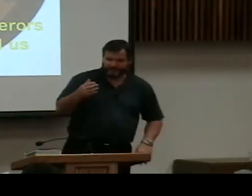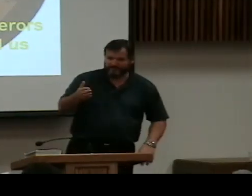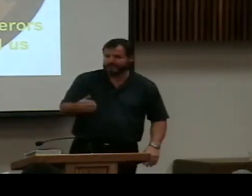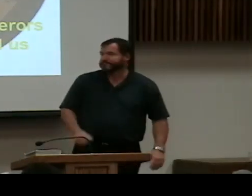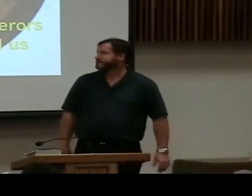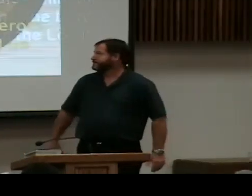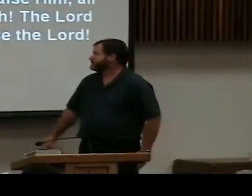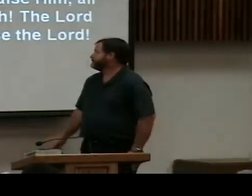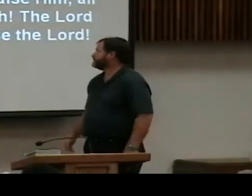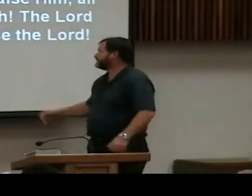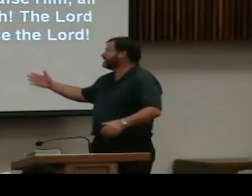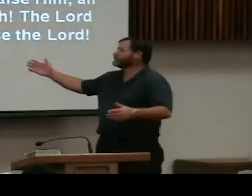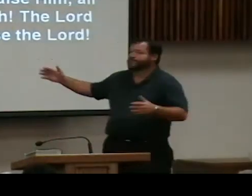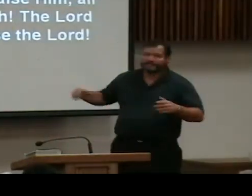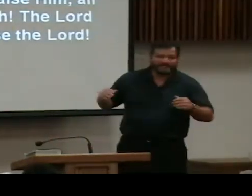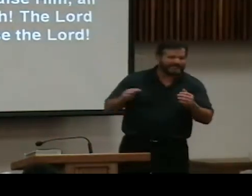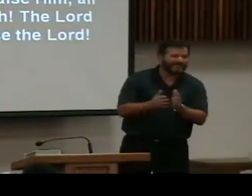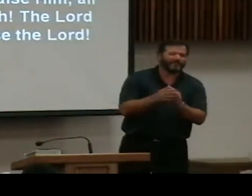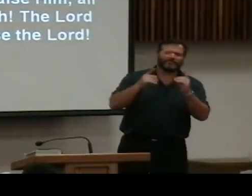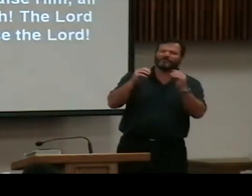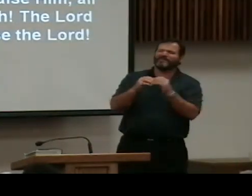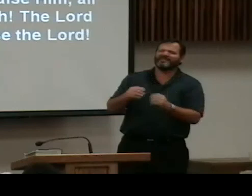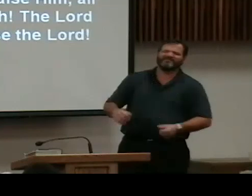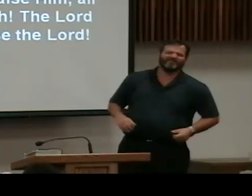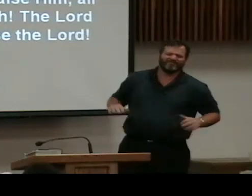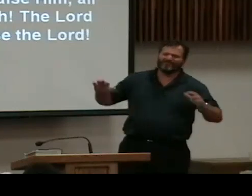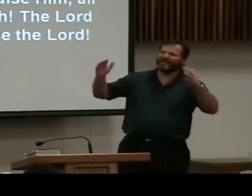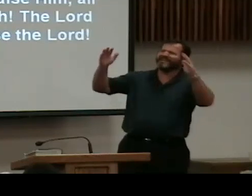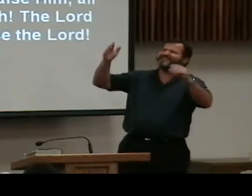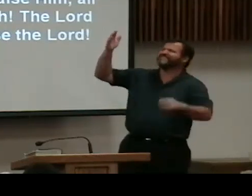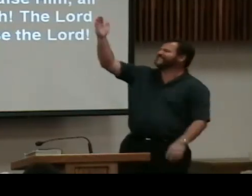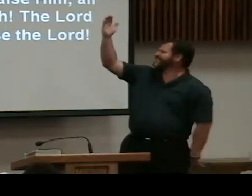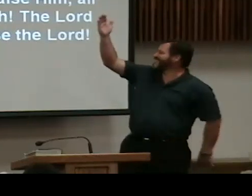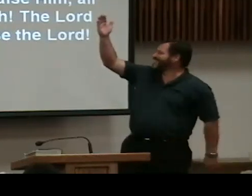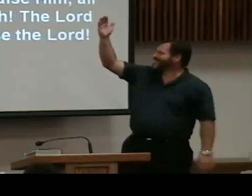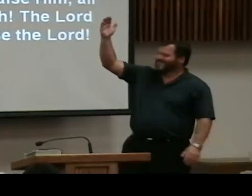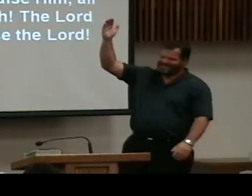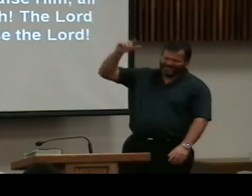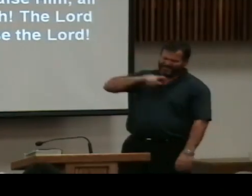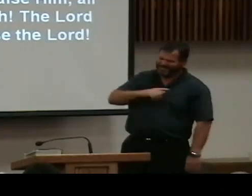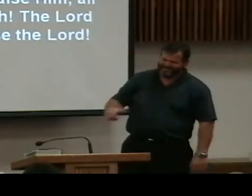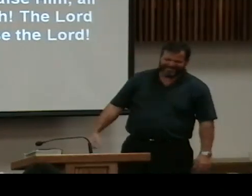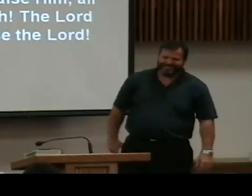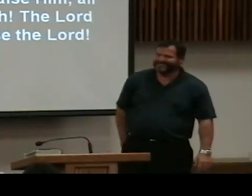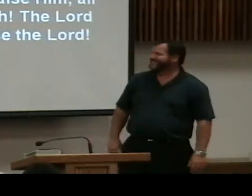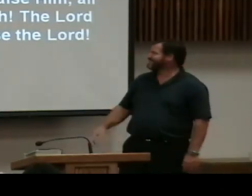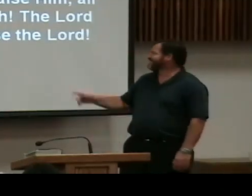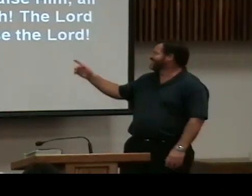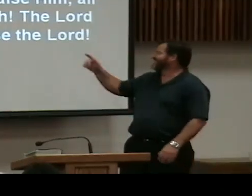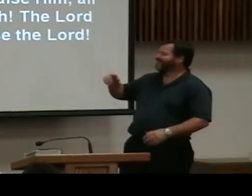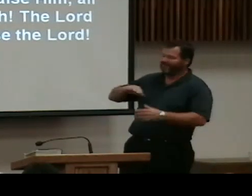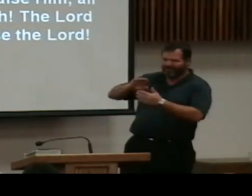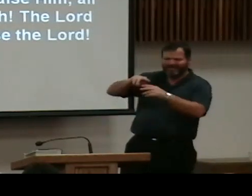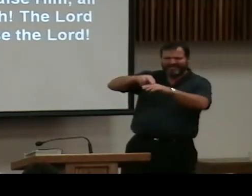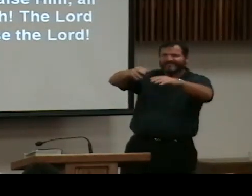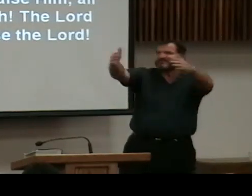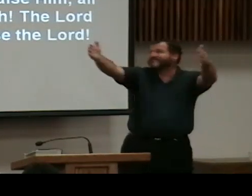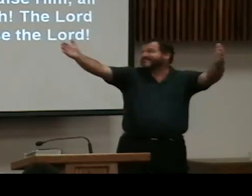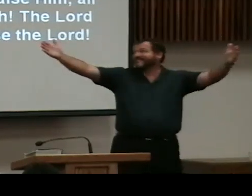Thank you. Praise the Lord, all ye nations. Praise him, all ye